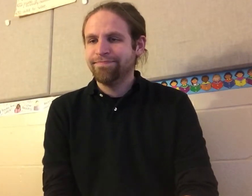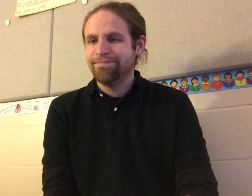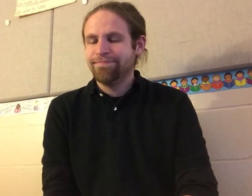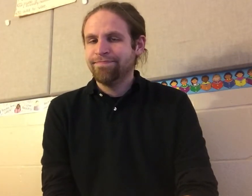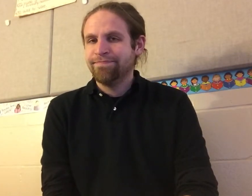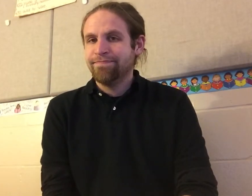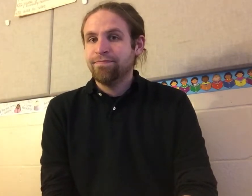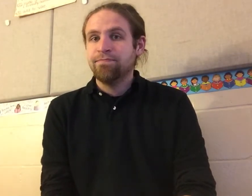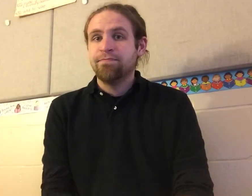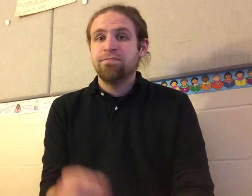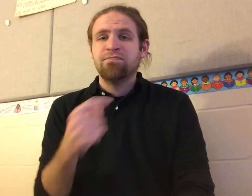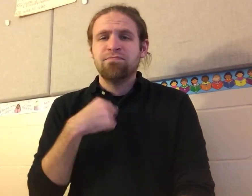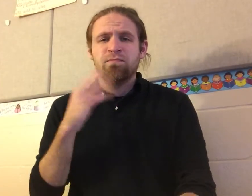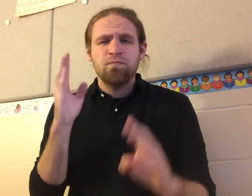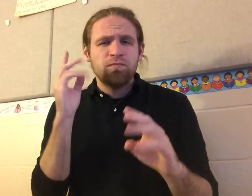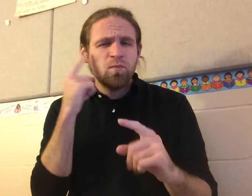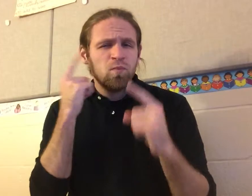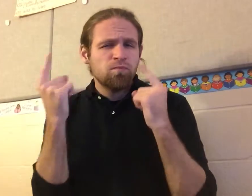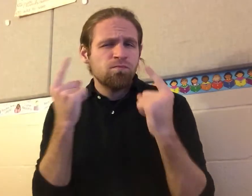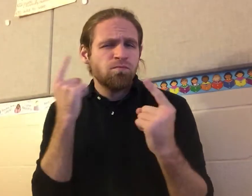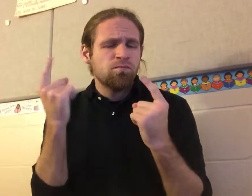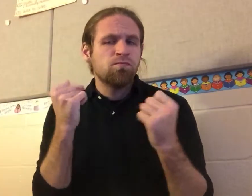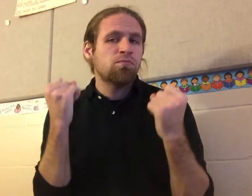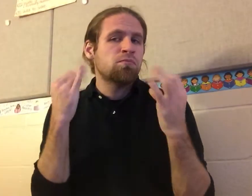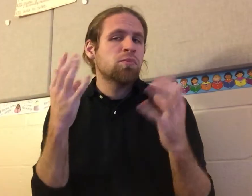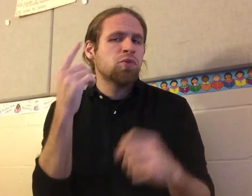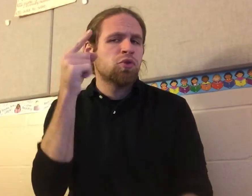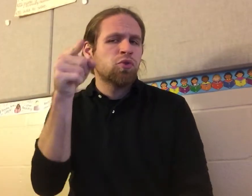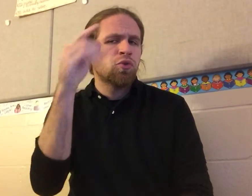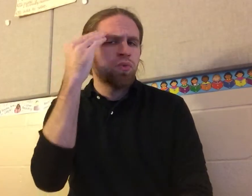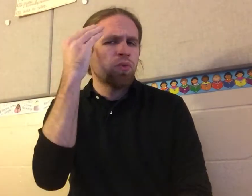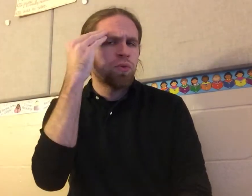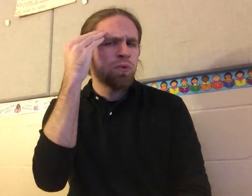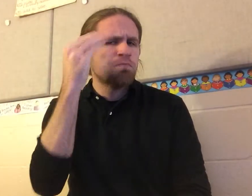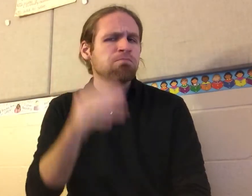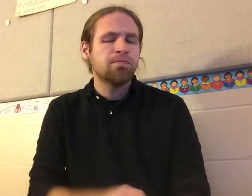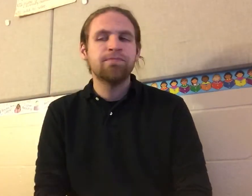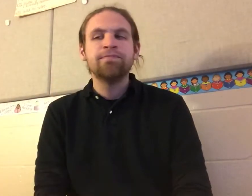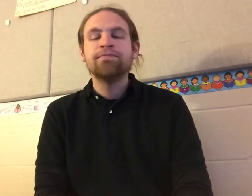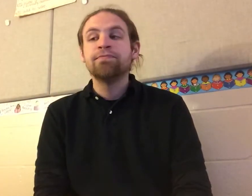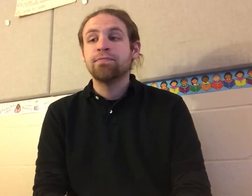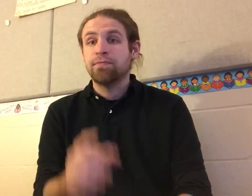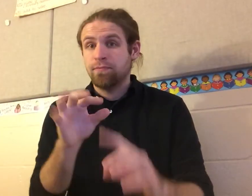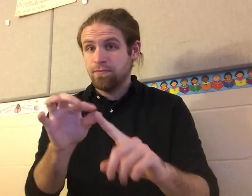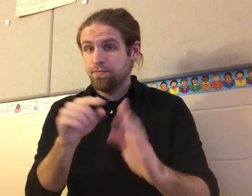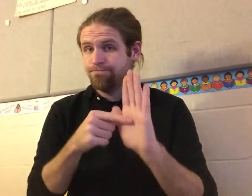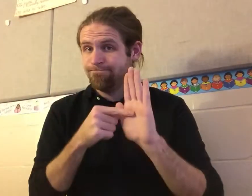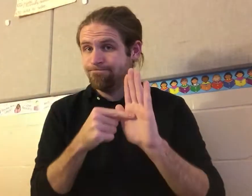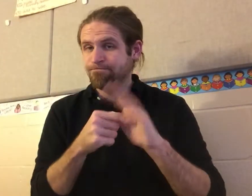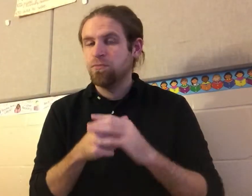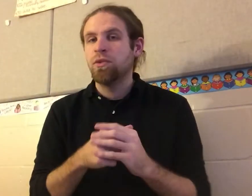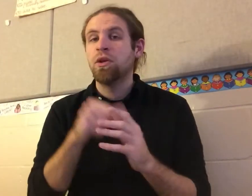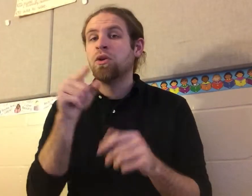I'm wondering just how much you really know about us. For example, did you know that I could walk straight up a